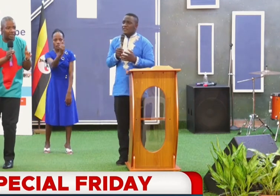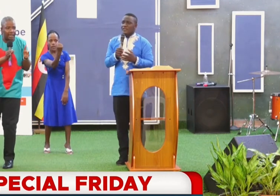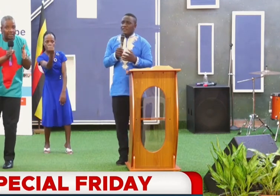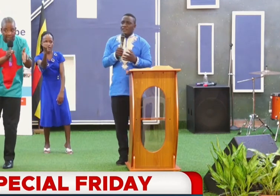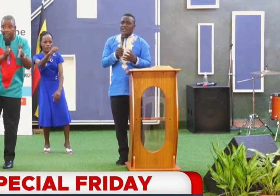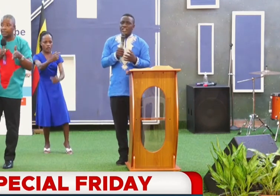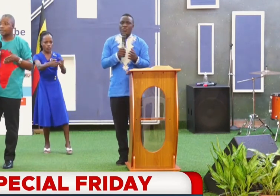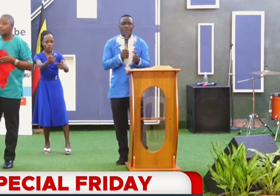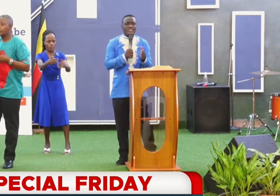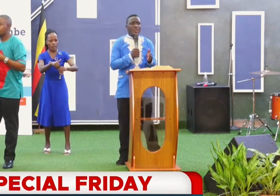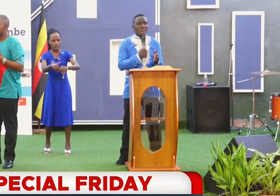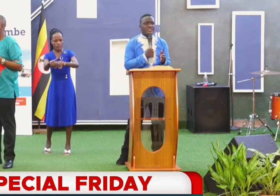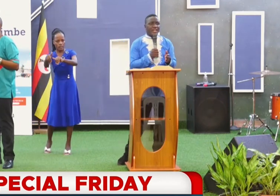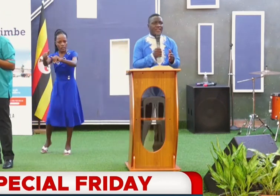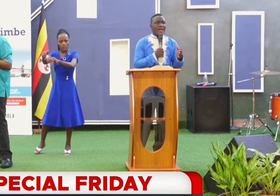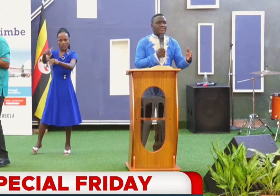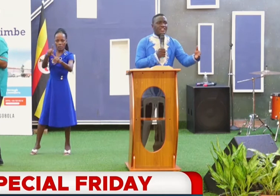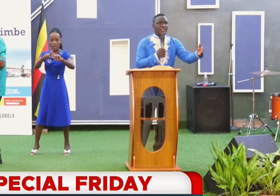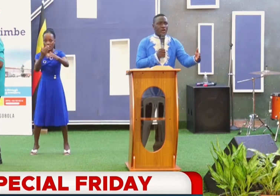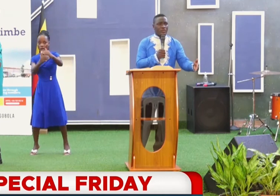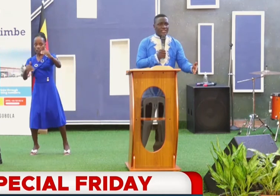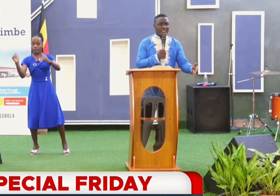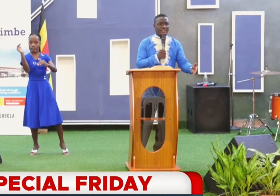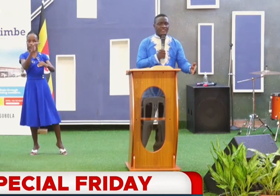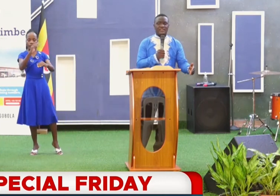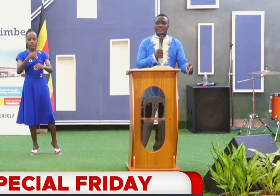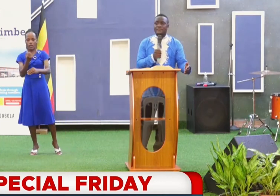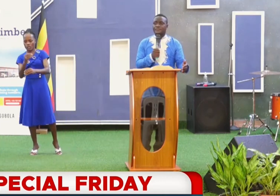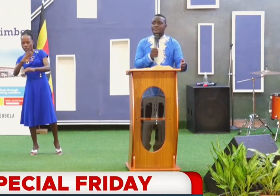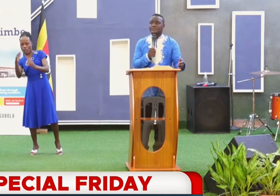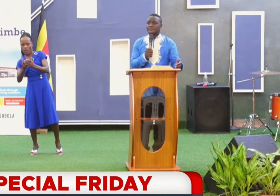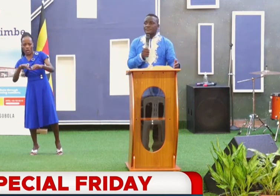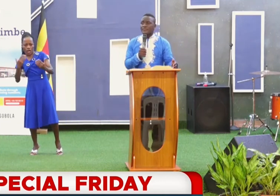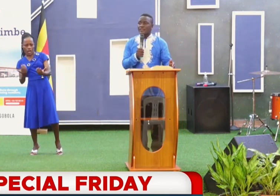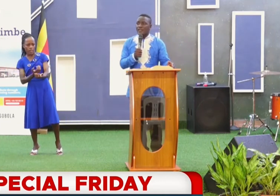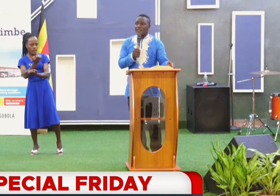economy. It walks alongside the earthly economies.